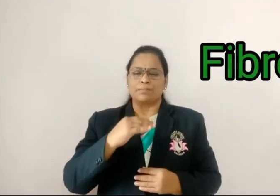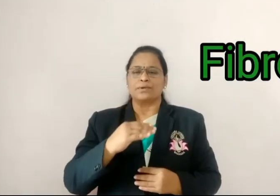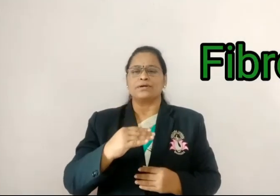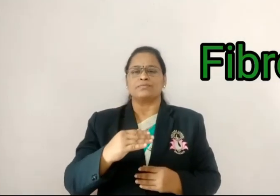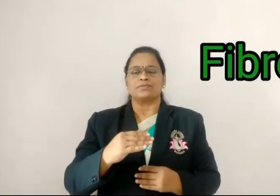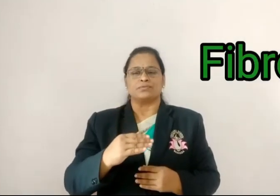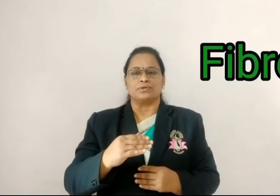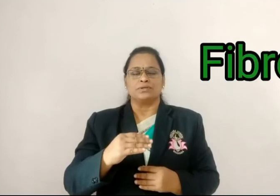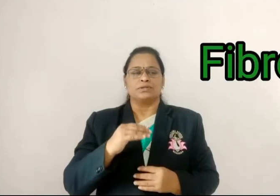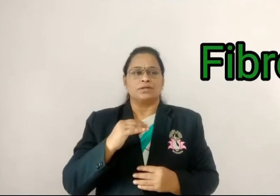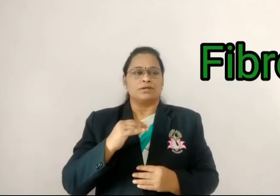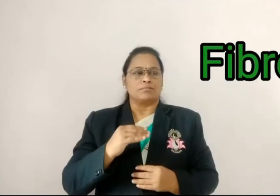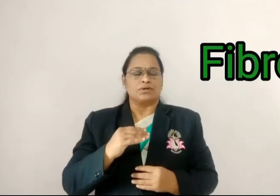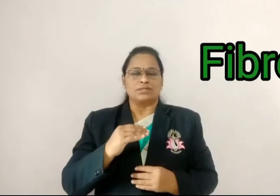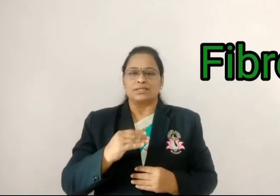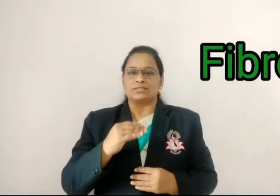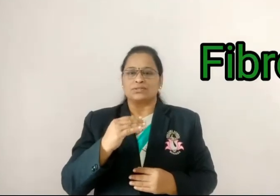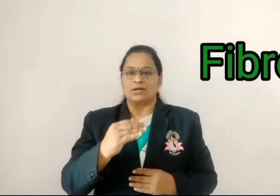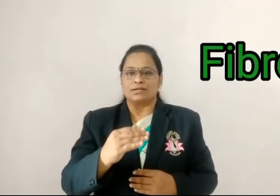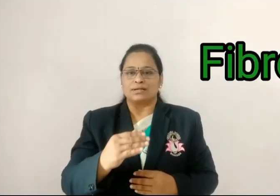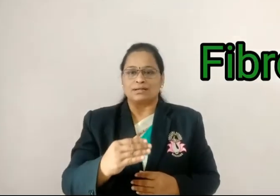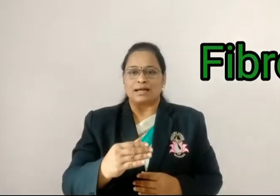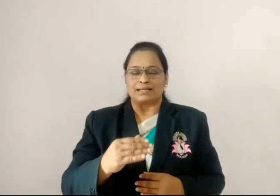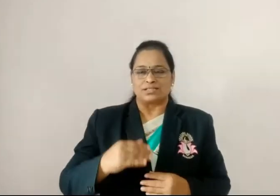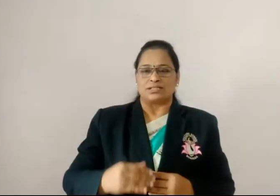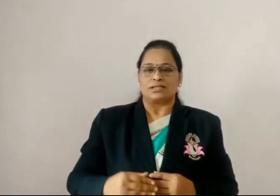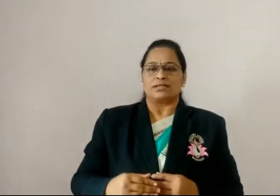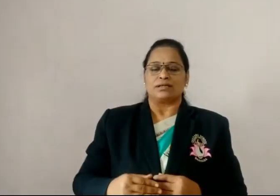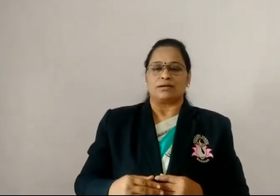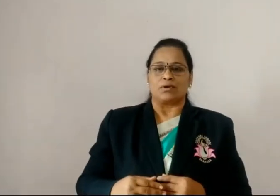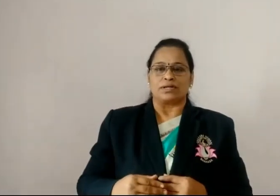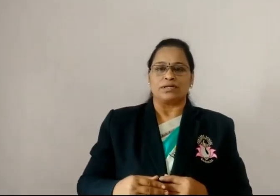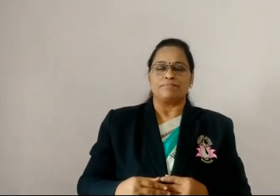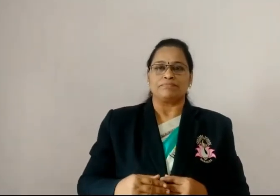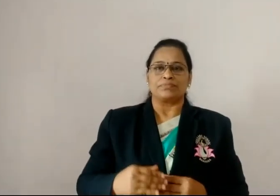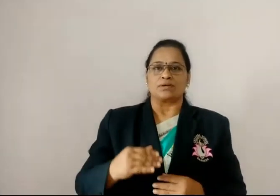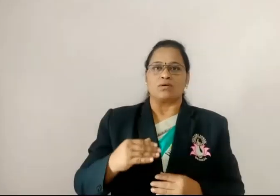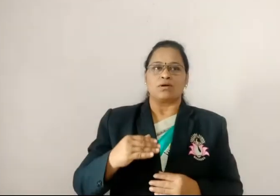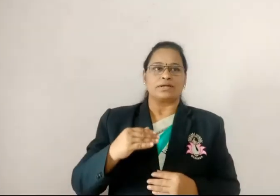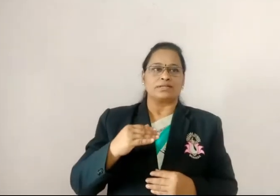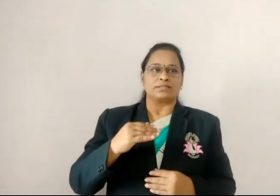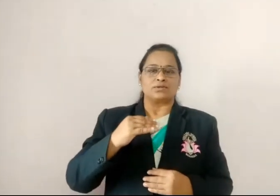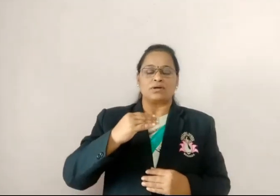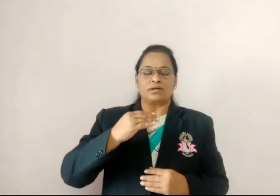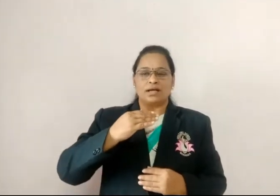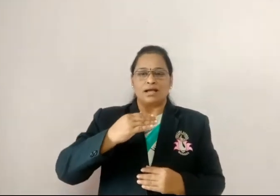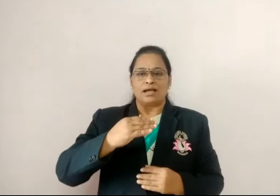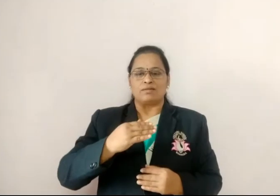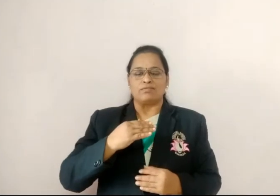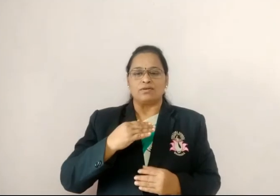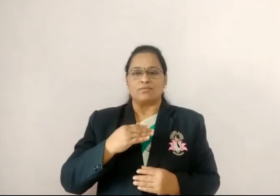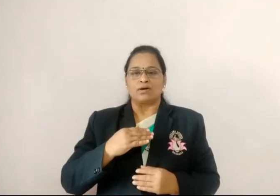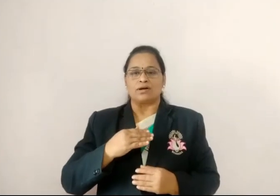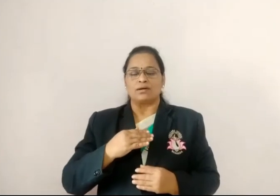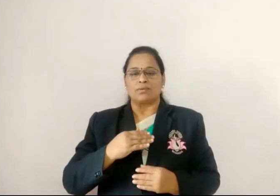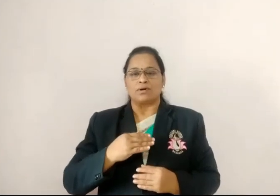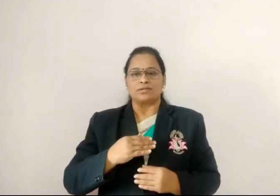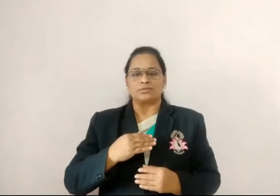component of the food, because it is not digested in our body or it is not helpful for our body to get